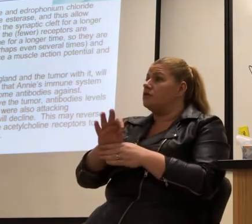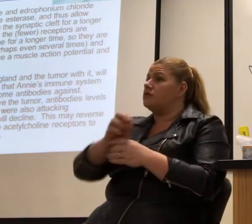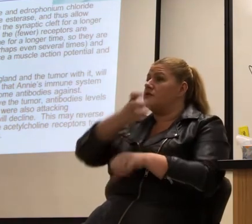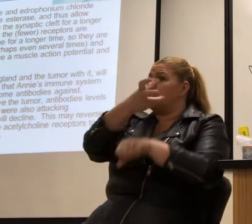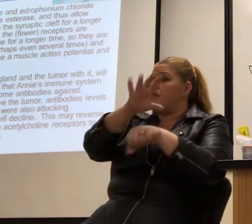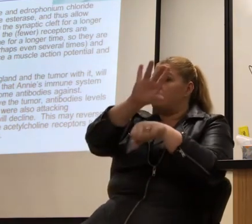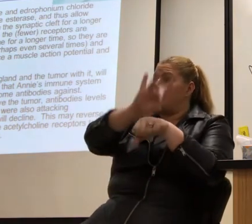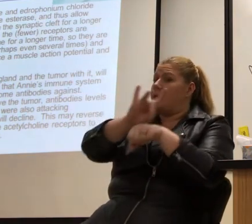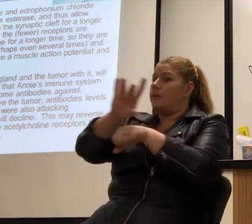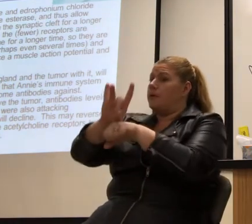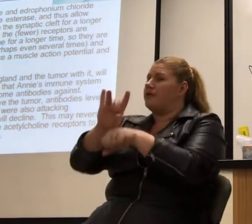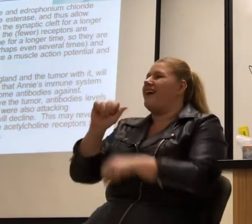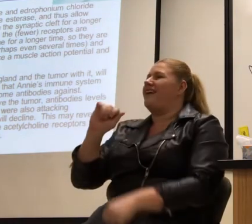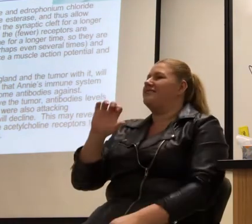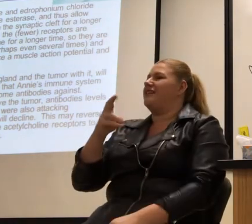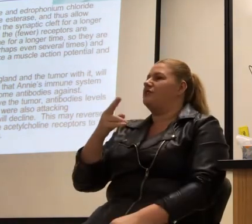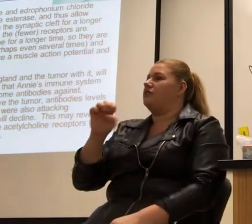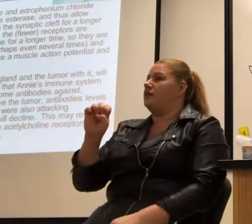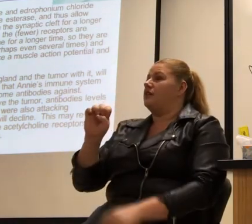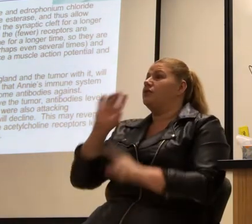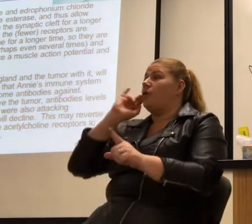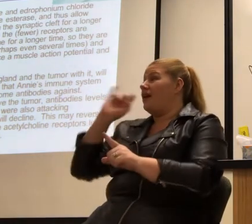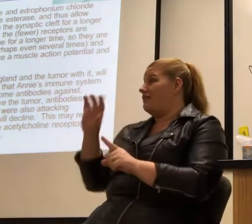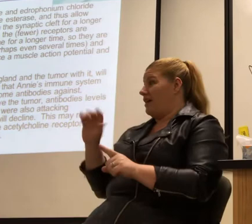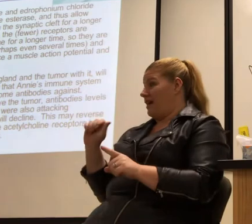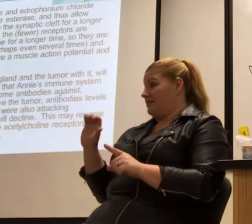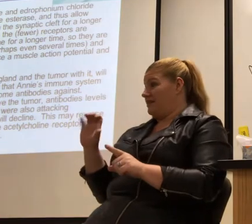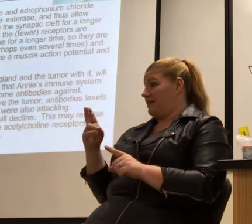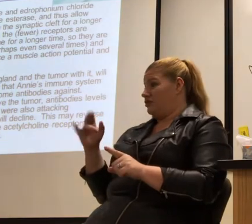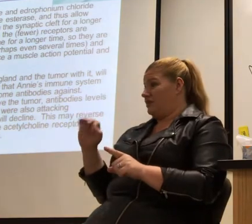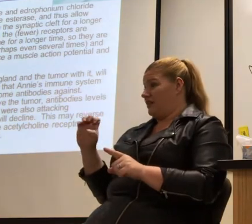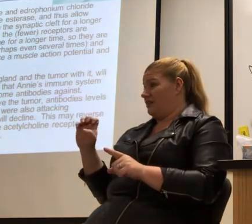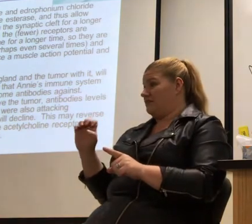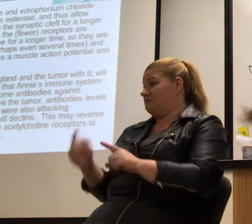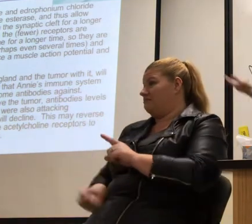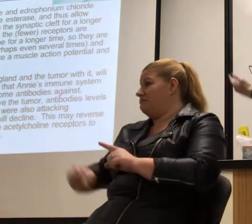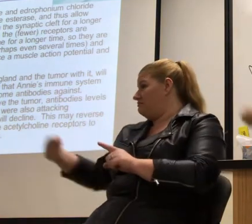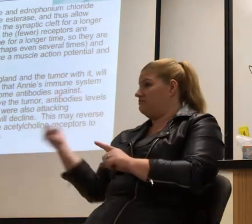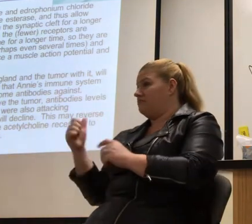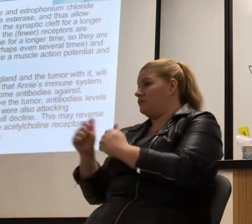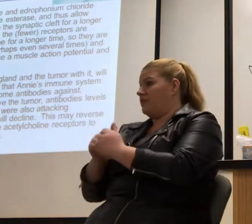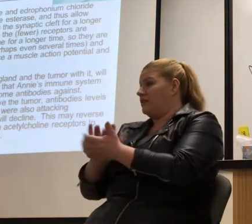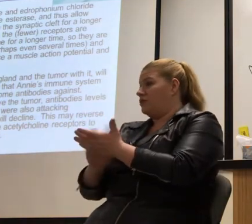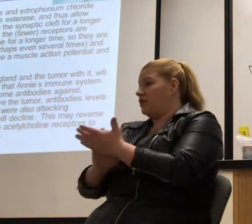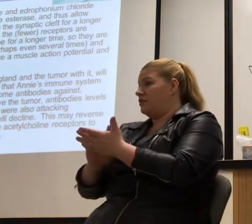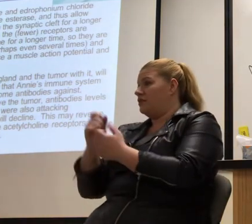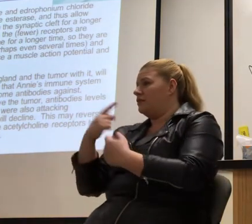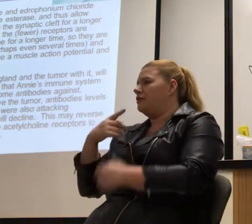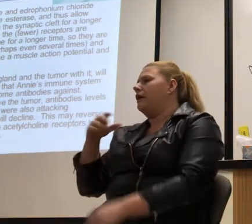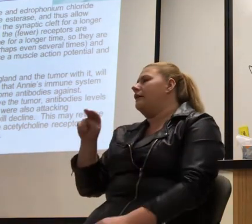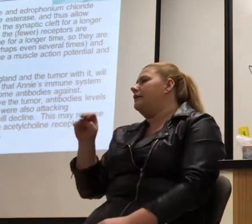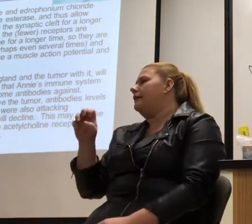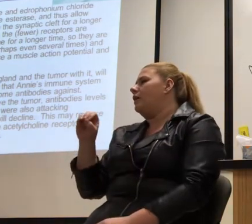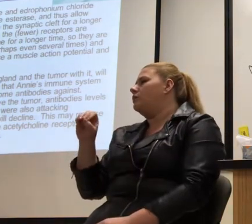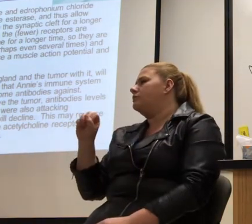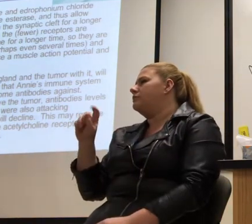like decimate ACHE with your drug, with the drugs again,